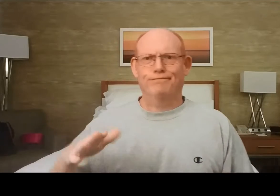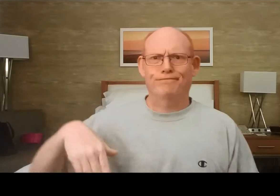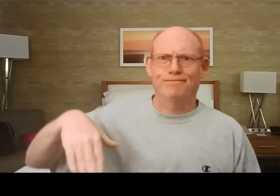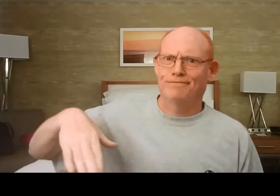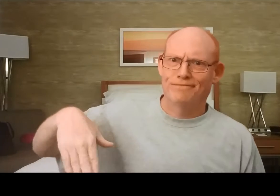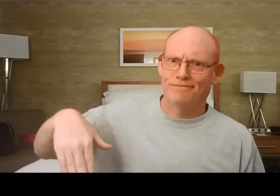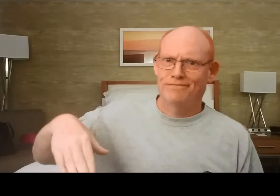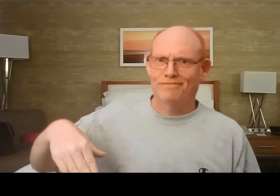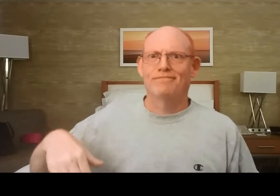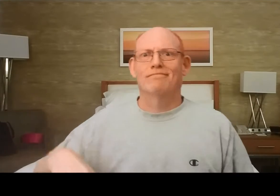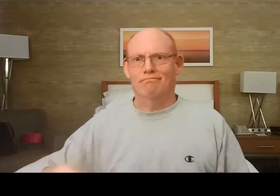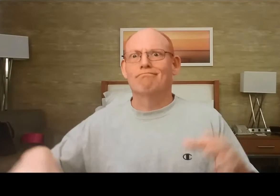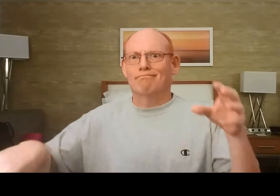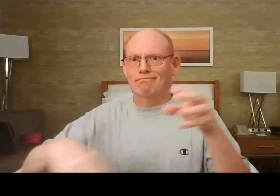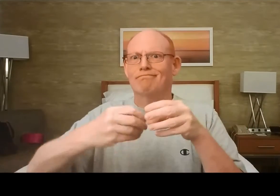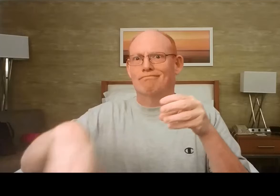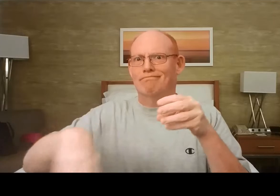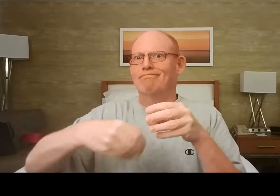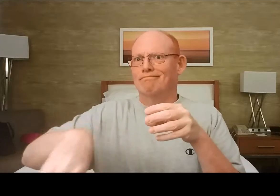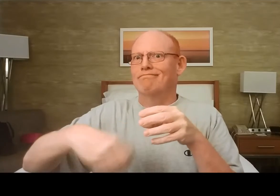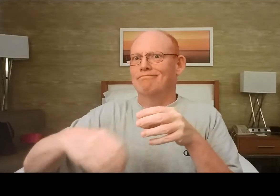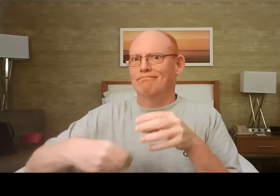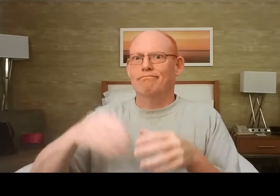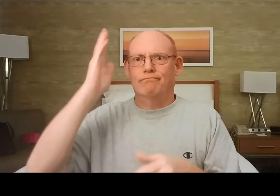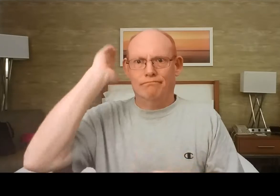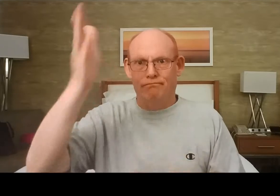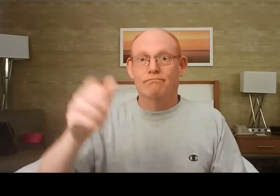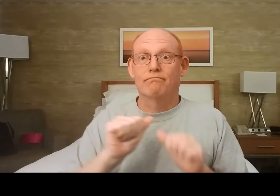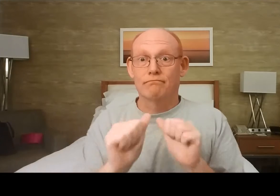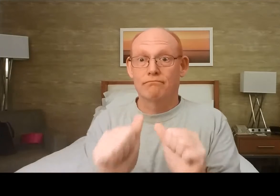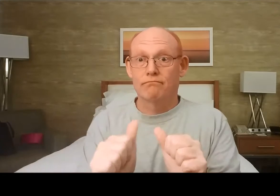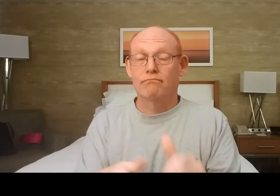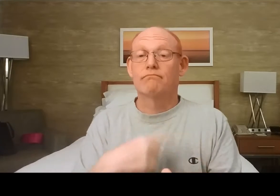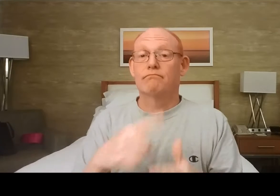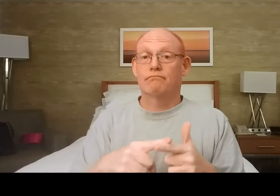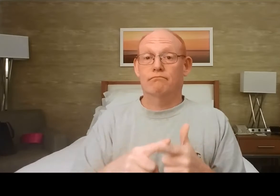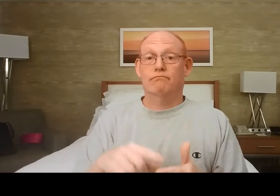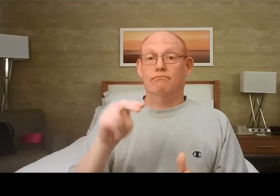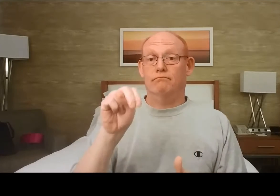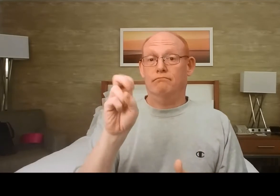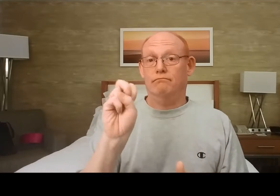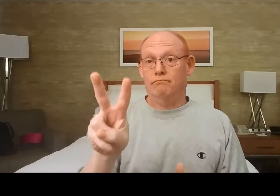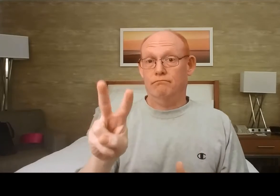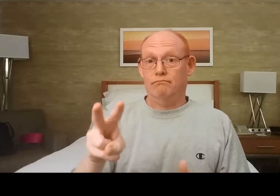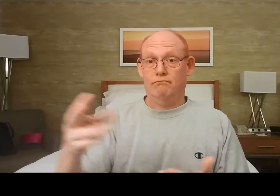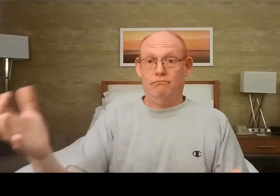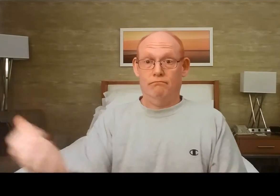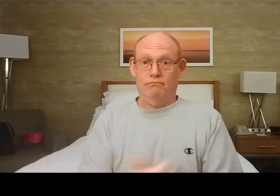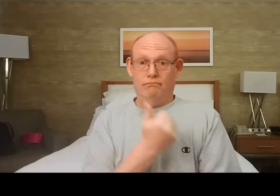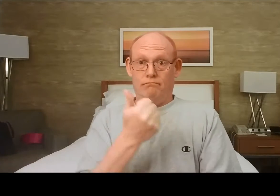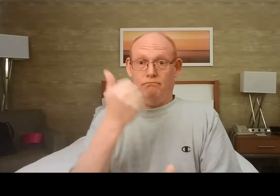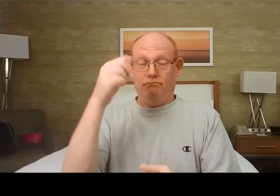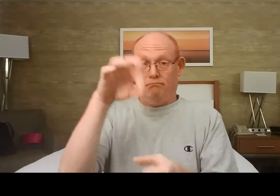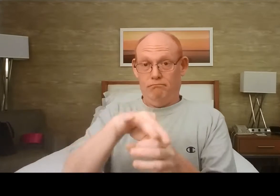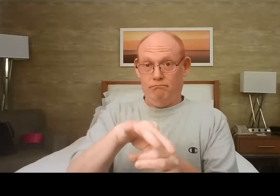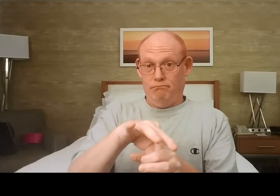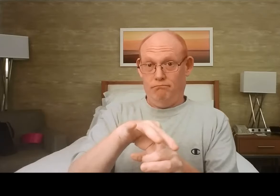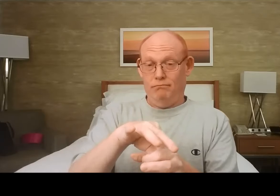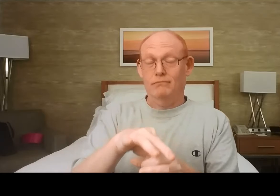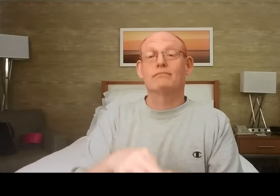the solutions on my website. So, am I all done with that issues page? No.